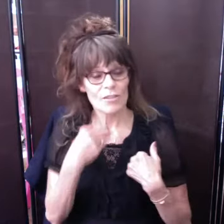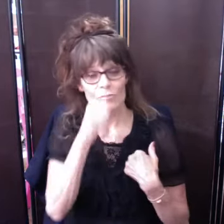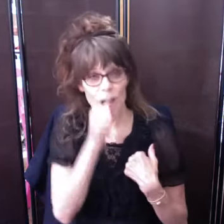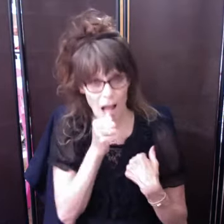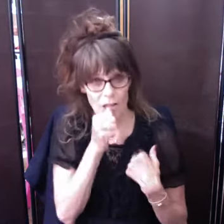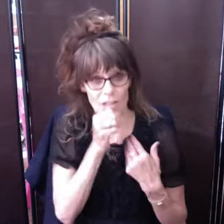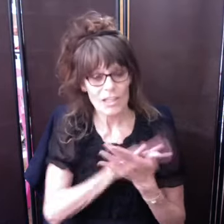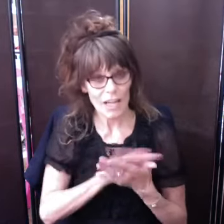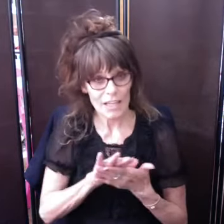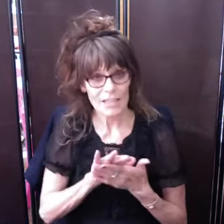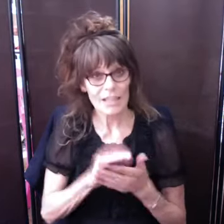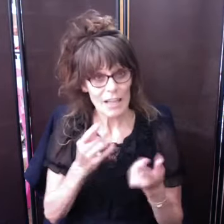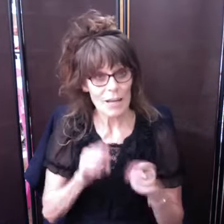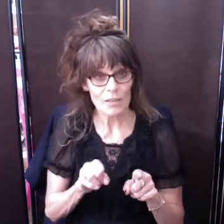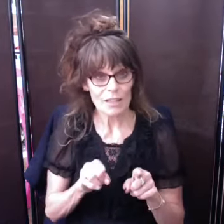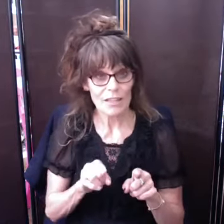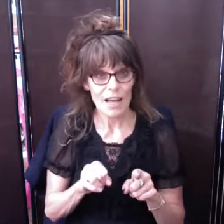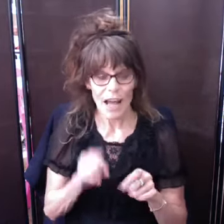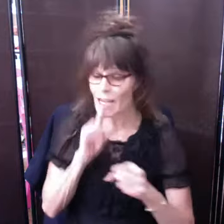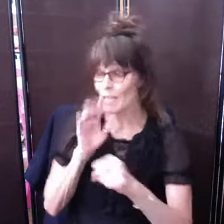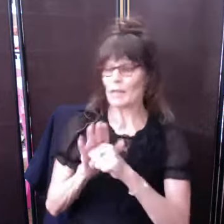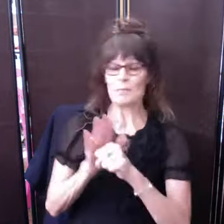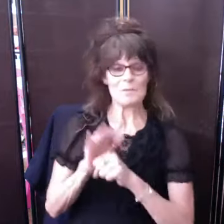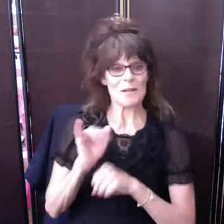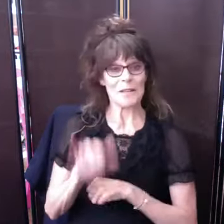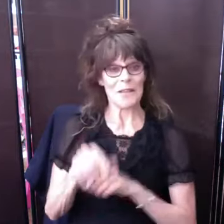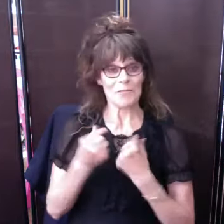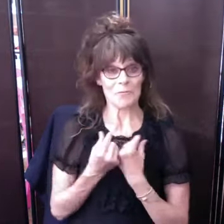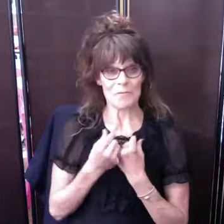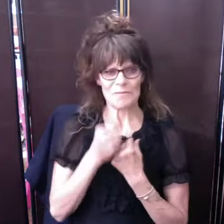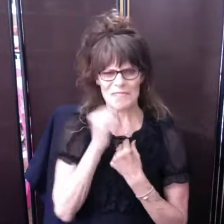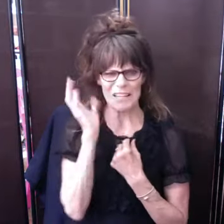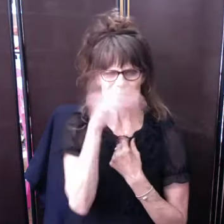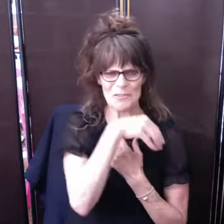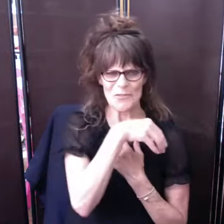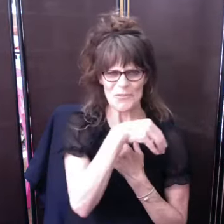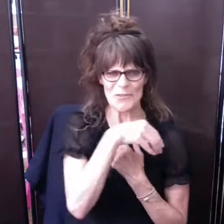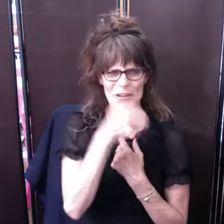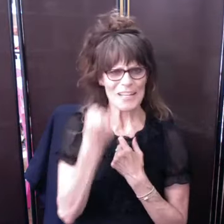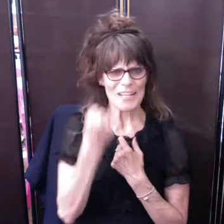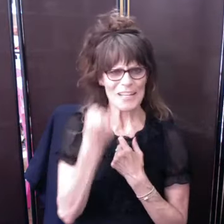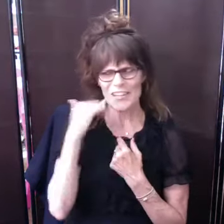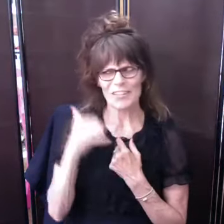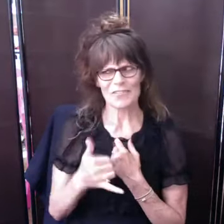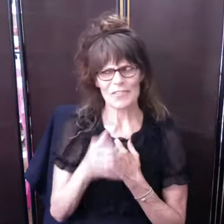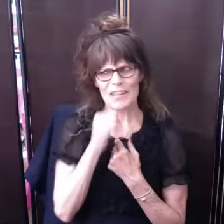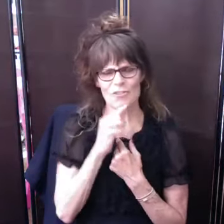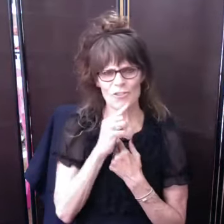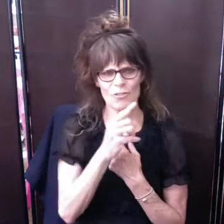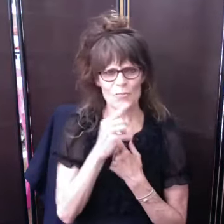he did. He got me a commitment in that group, and that's unusual. Now, in Southern California, I don't think so much. At least people that I know, and all